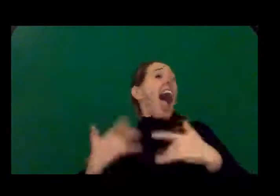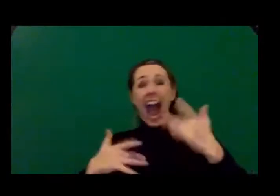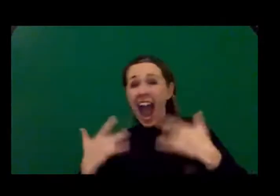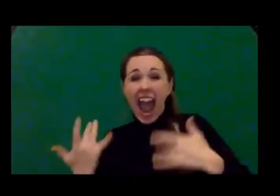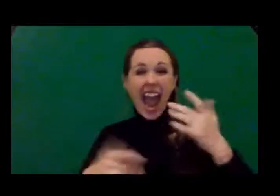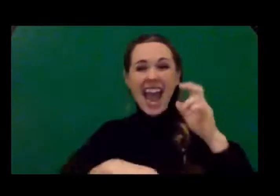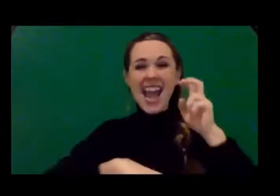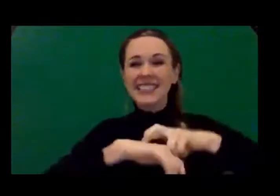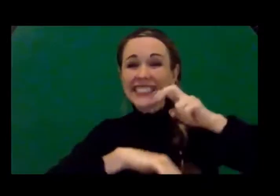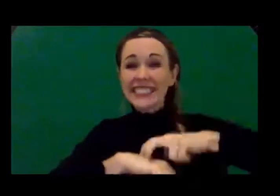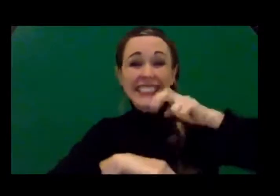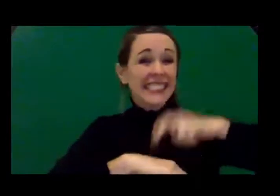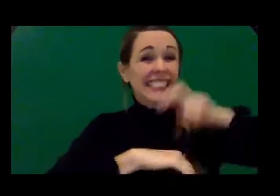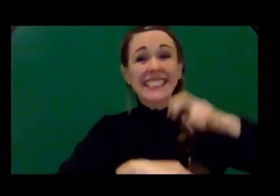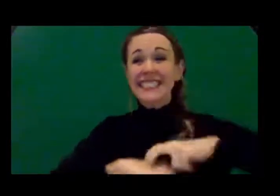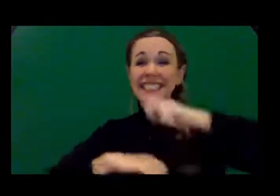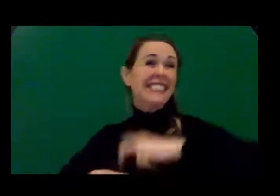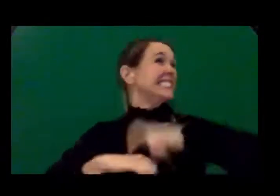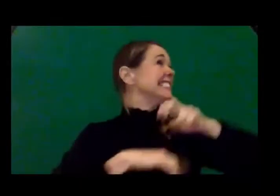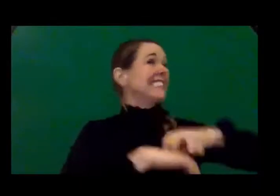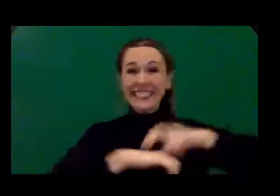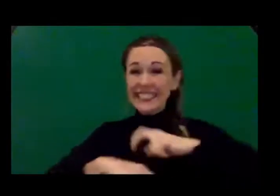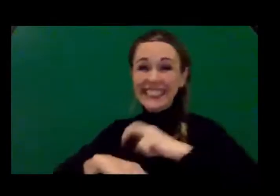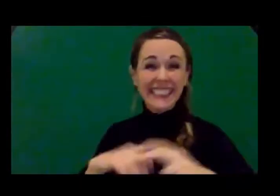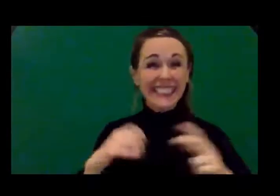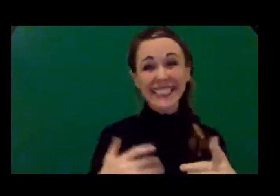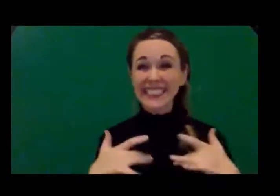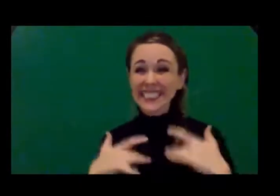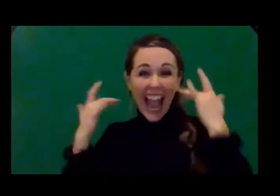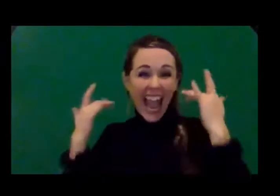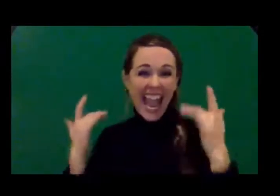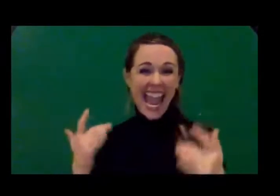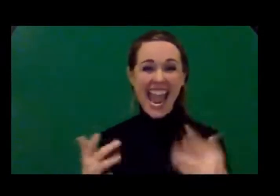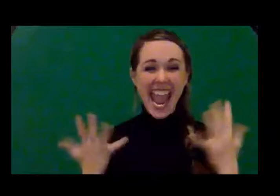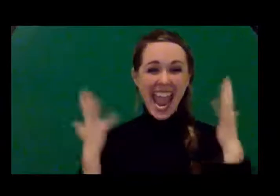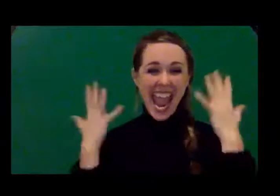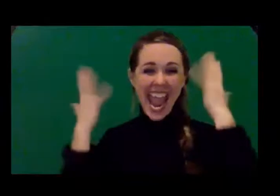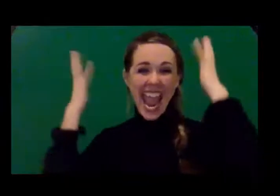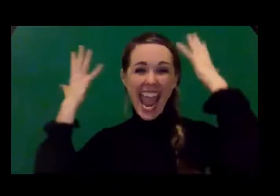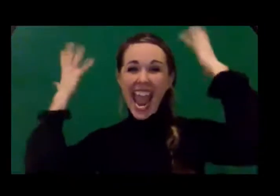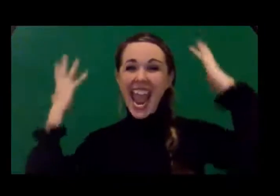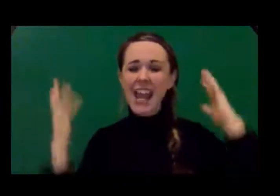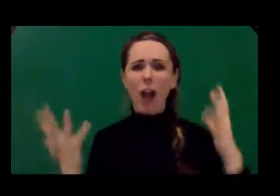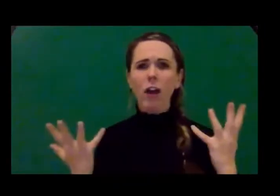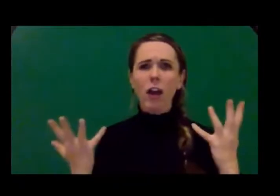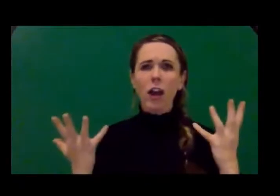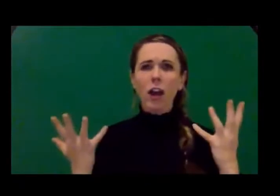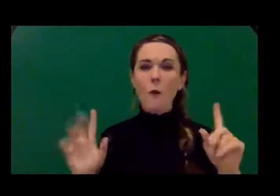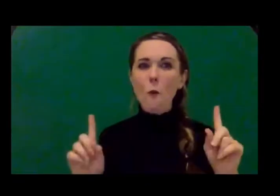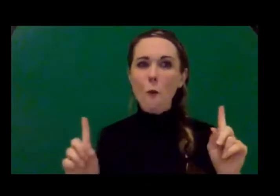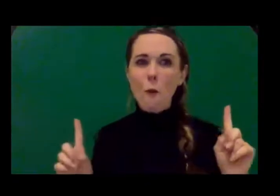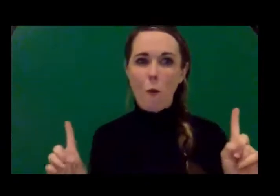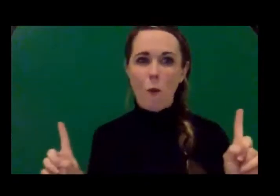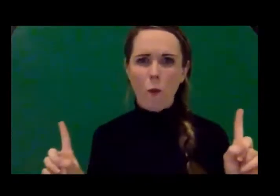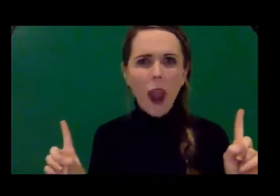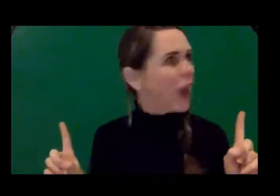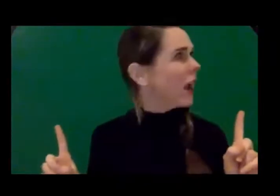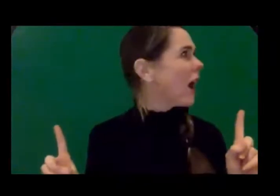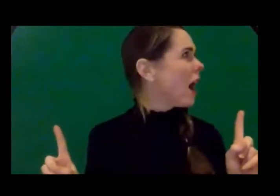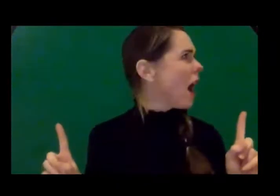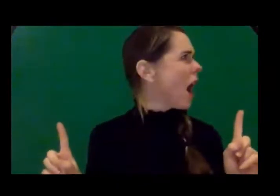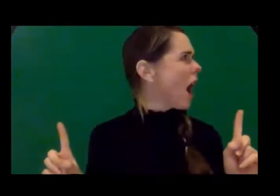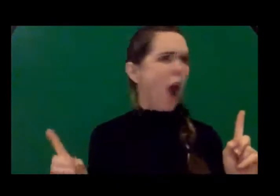jumping. I'm so thrilled. Yay! Wait a minute.